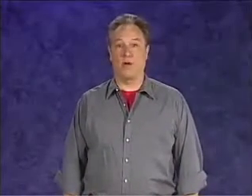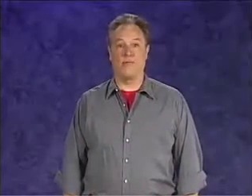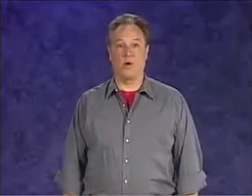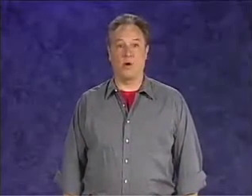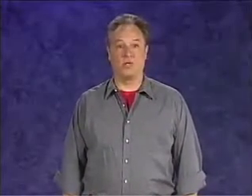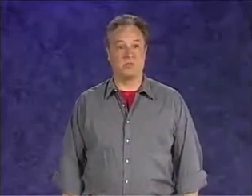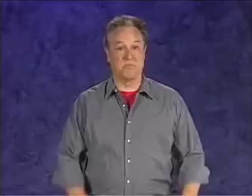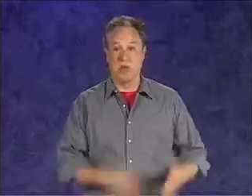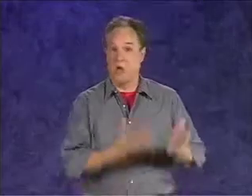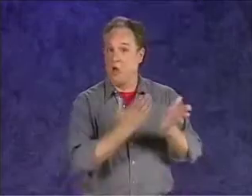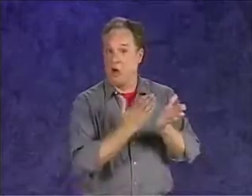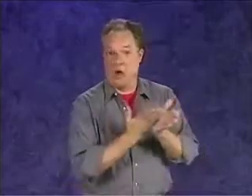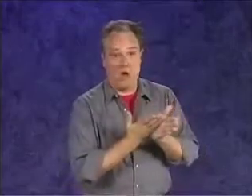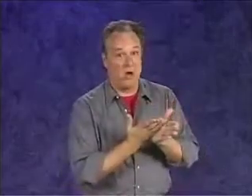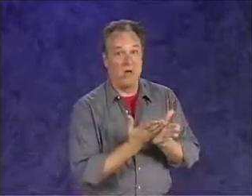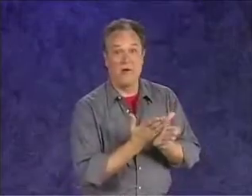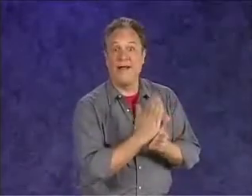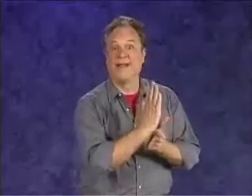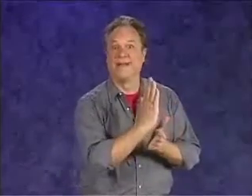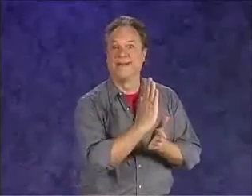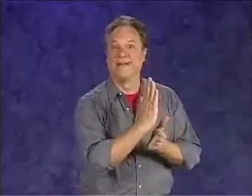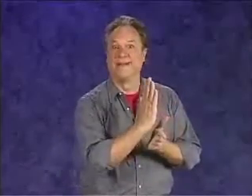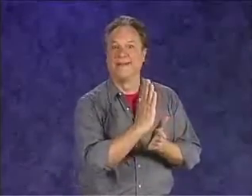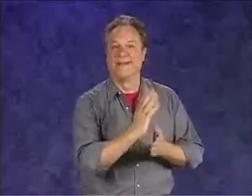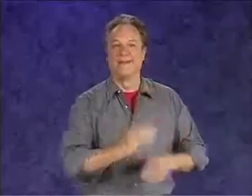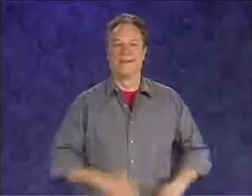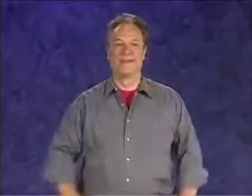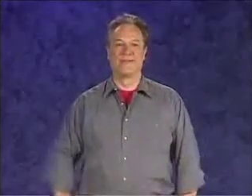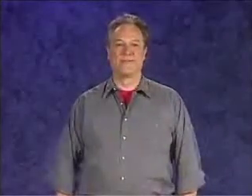off course. All right.